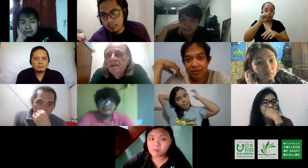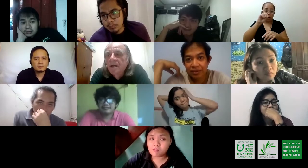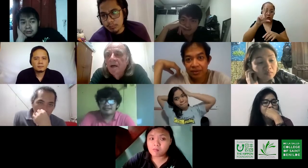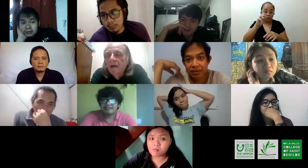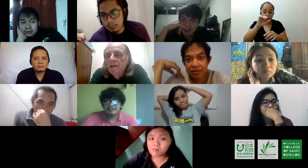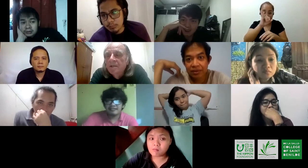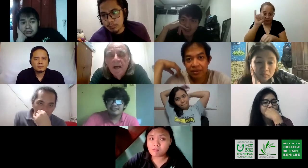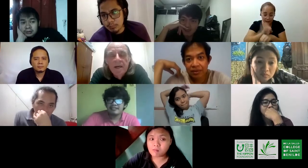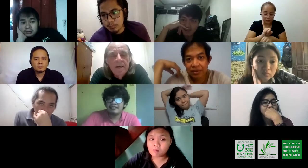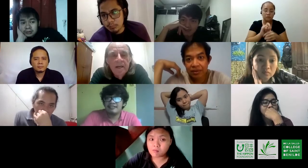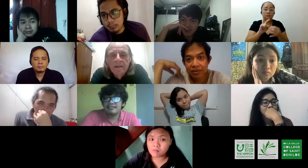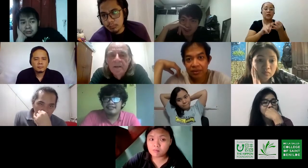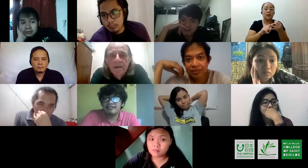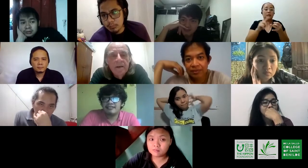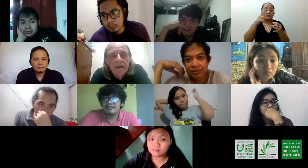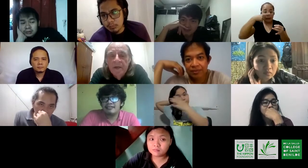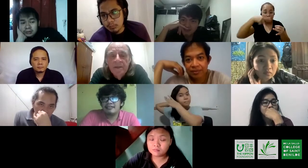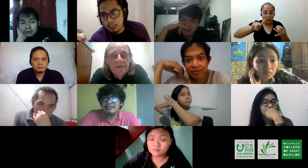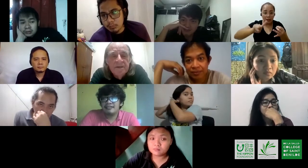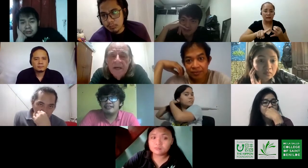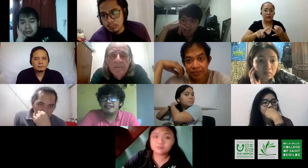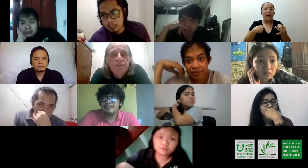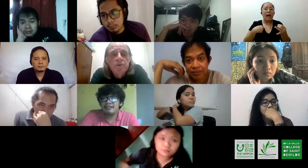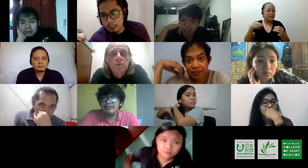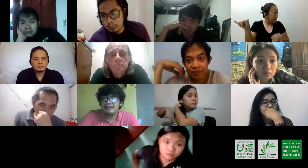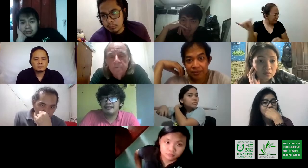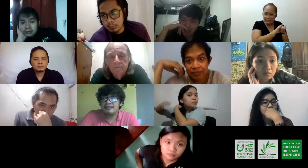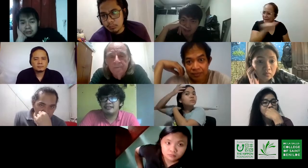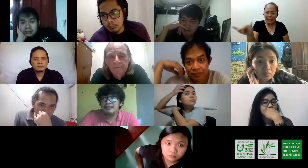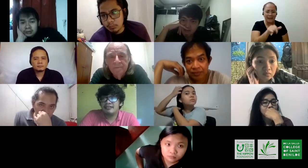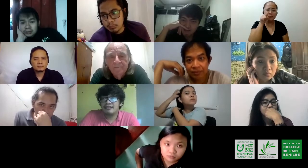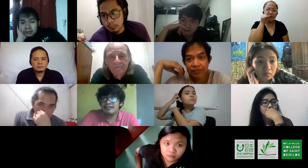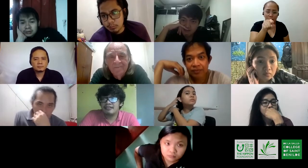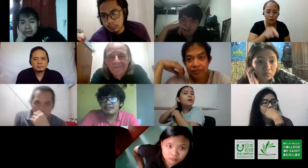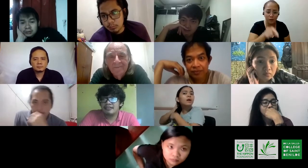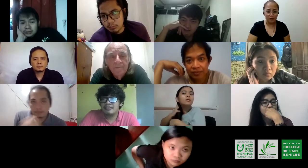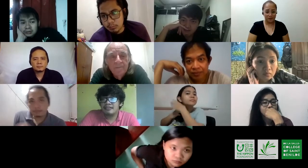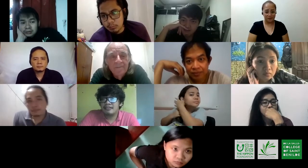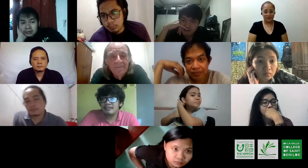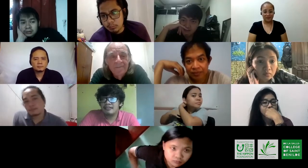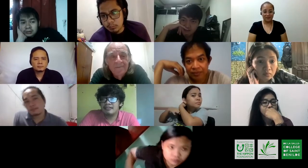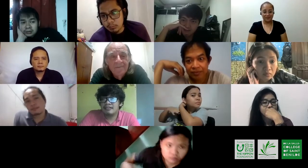Islands, Thailand, they're going to be the same as you.